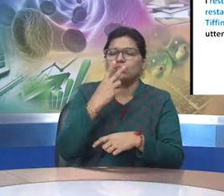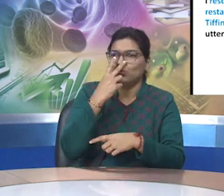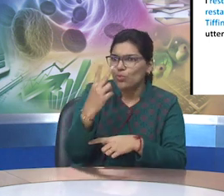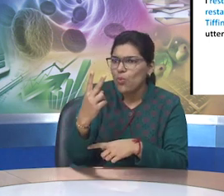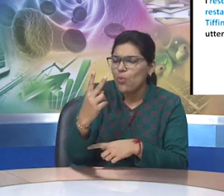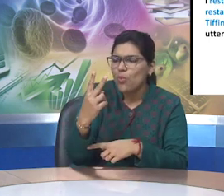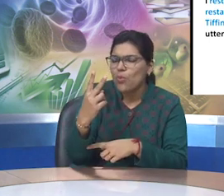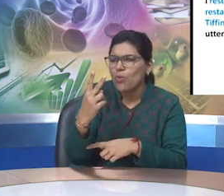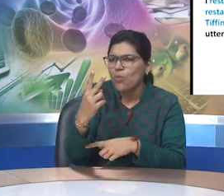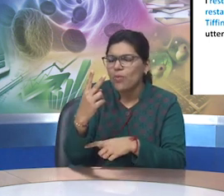and